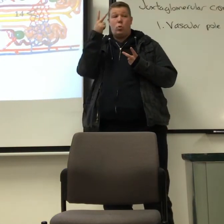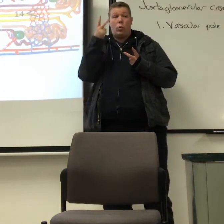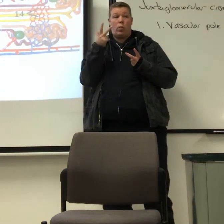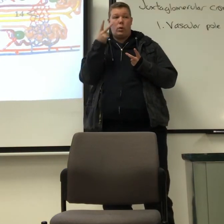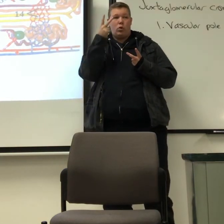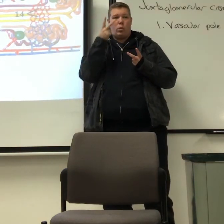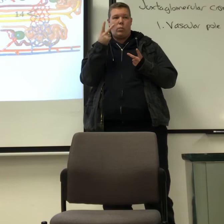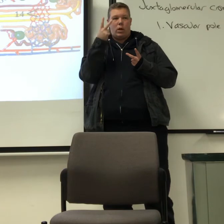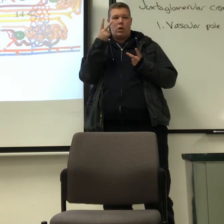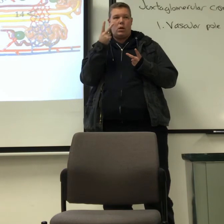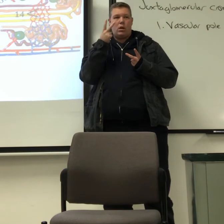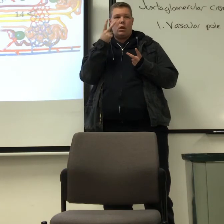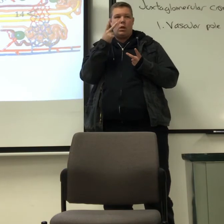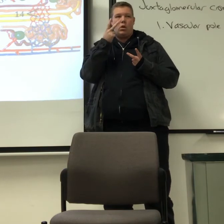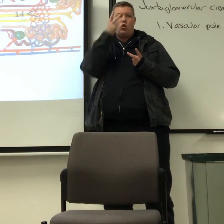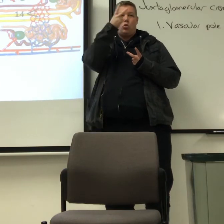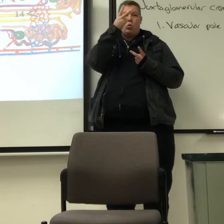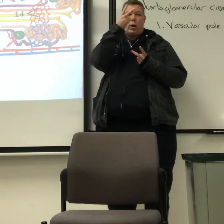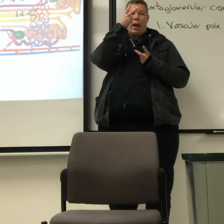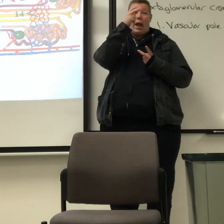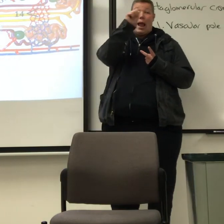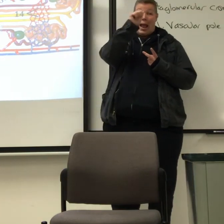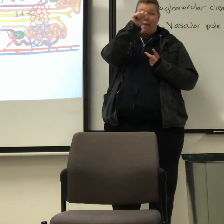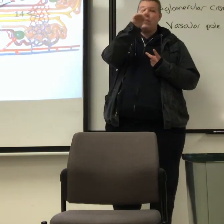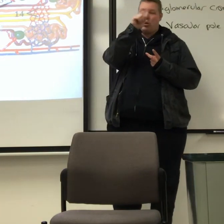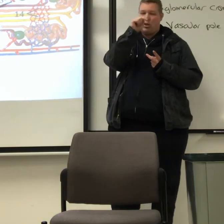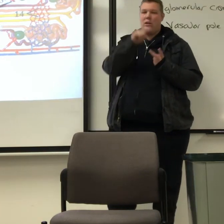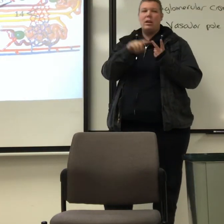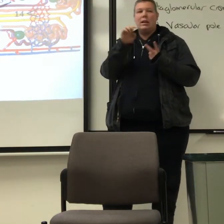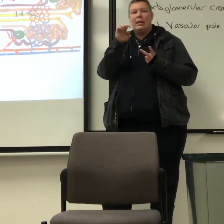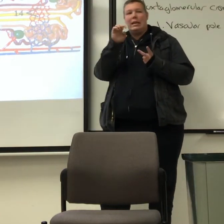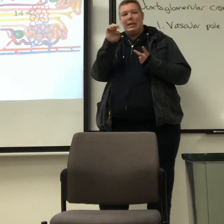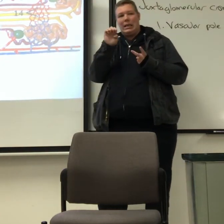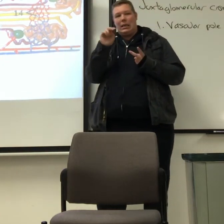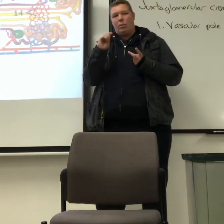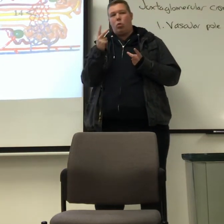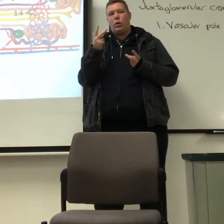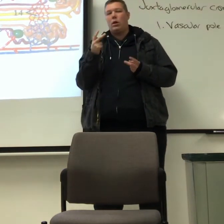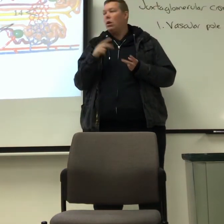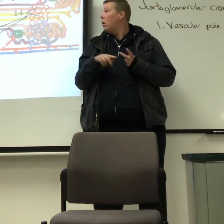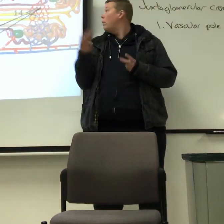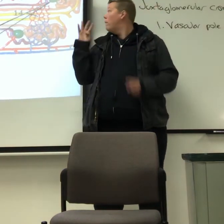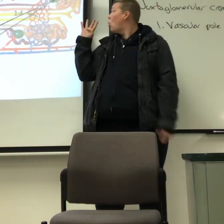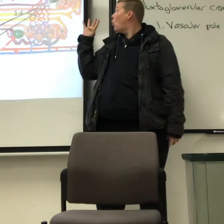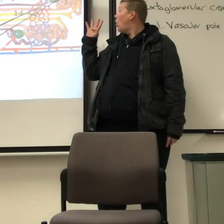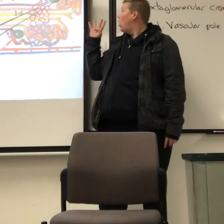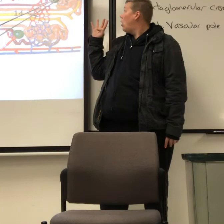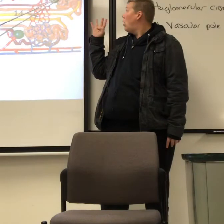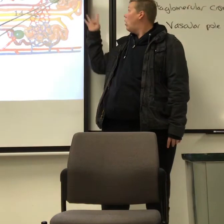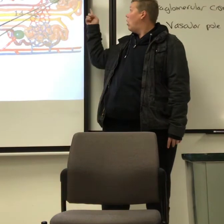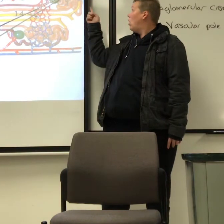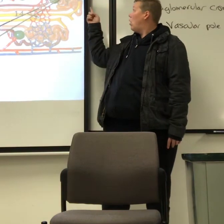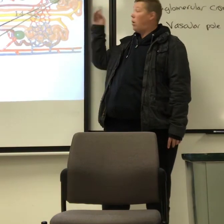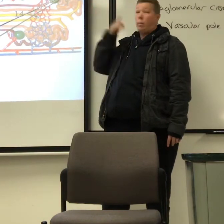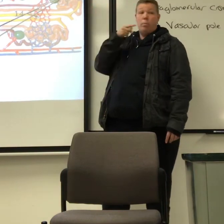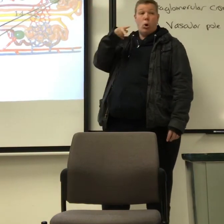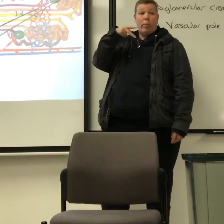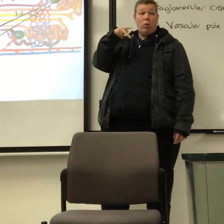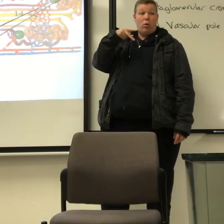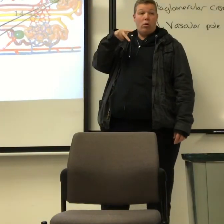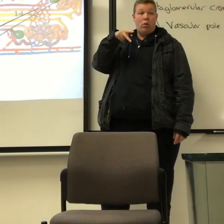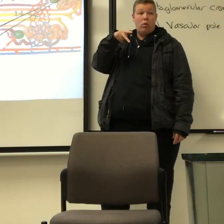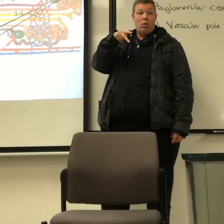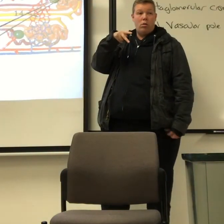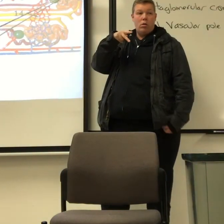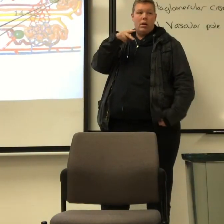or efferent? Afferent. Efferent. Number 4, it's purple.